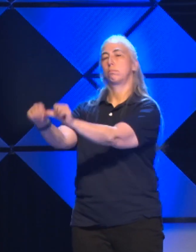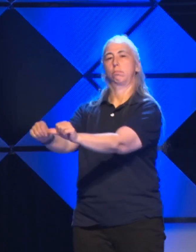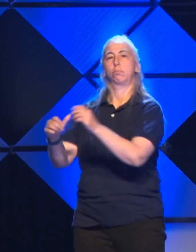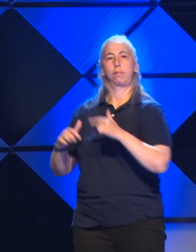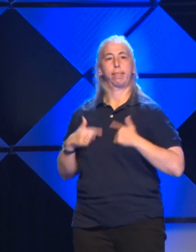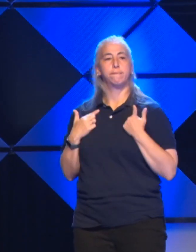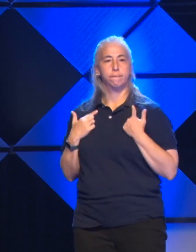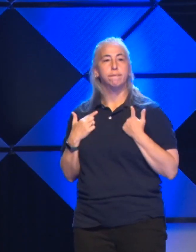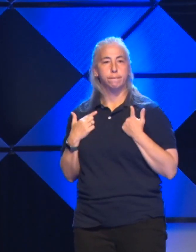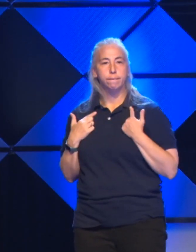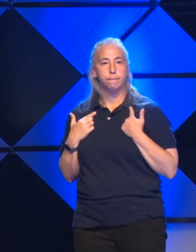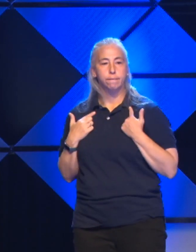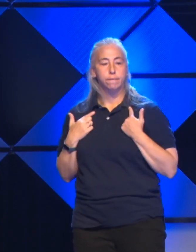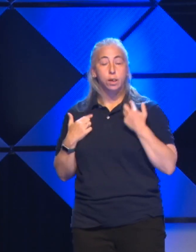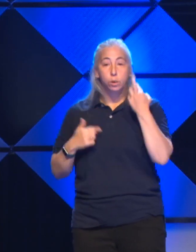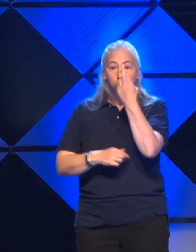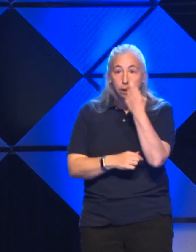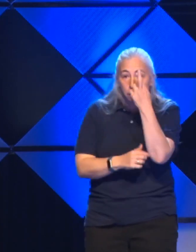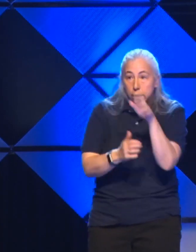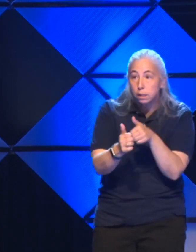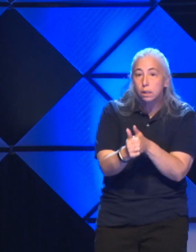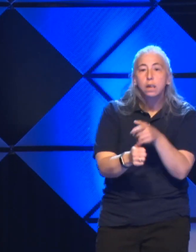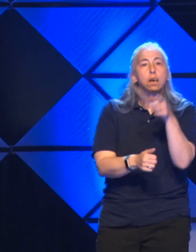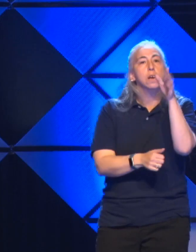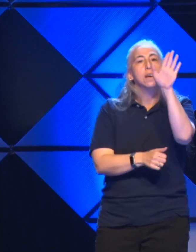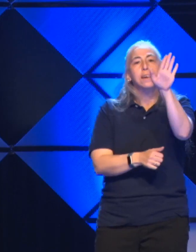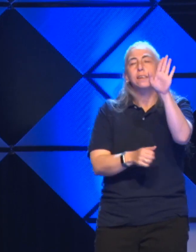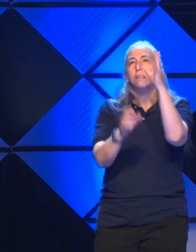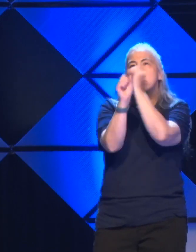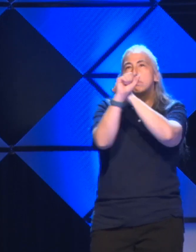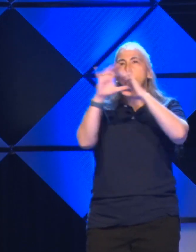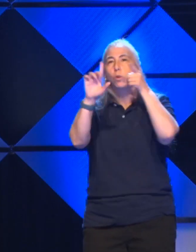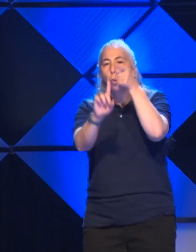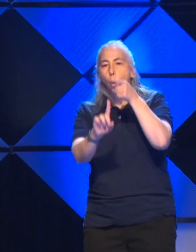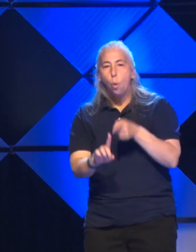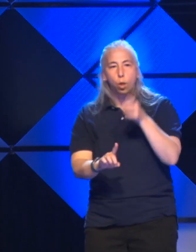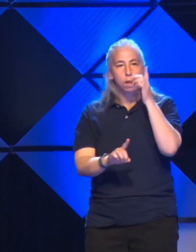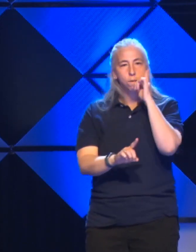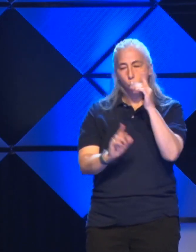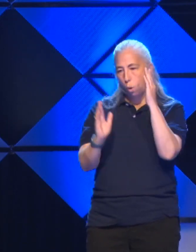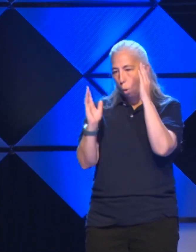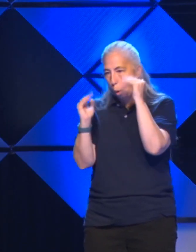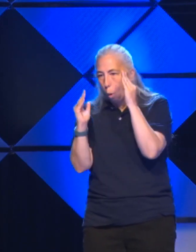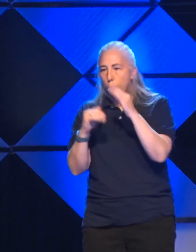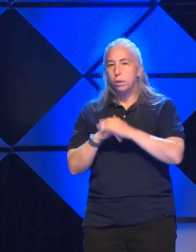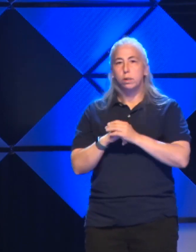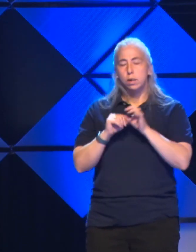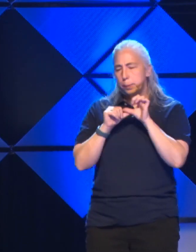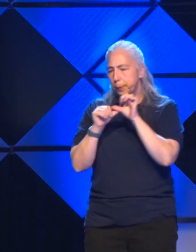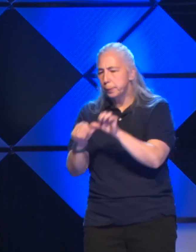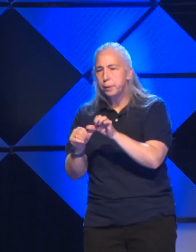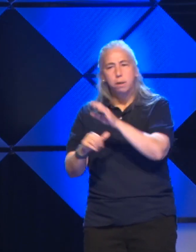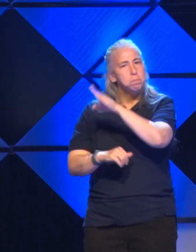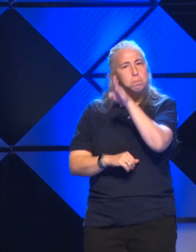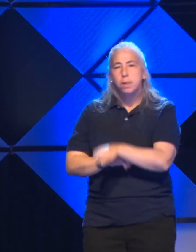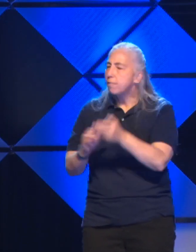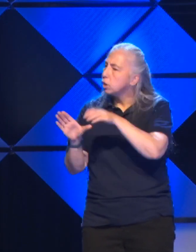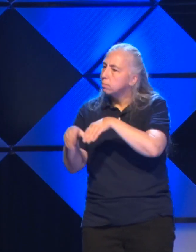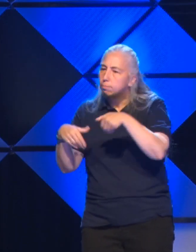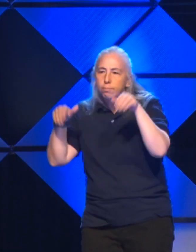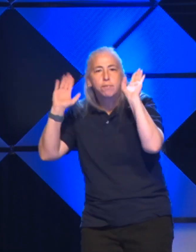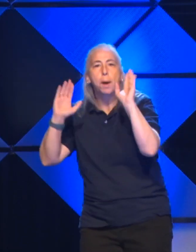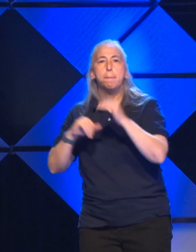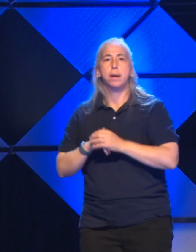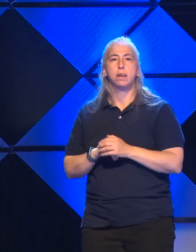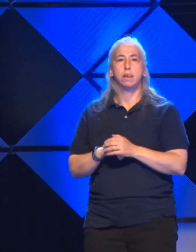persevere, hoped for, dream of, not letting it down, did not throw